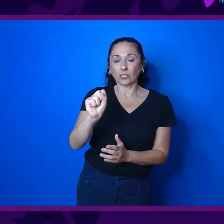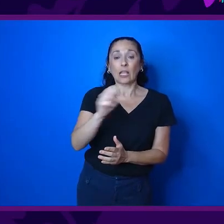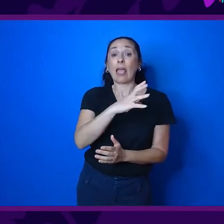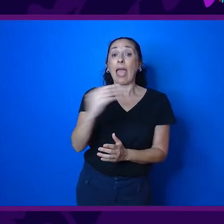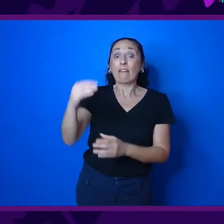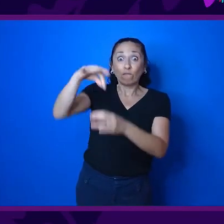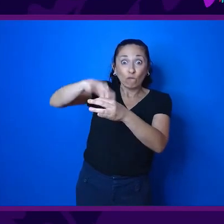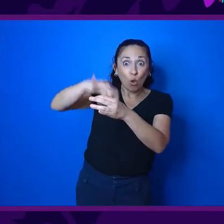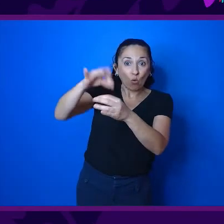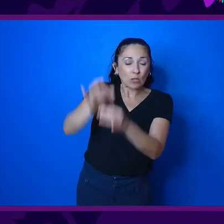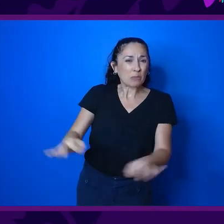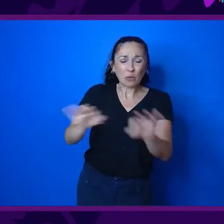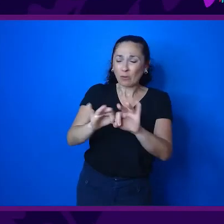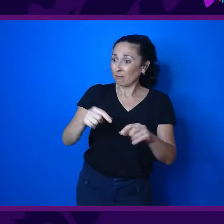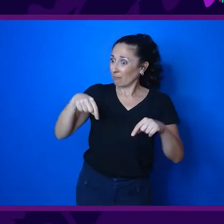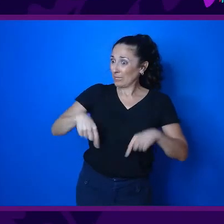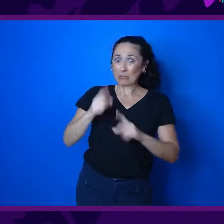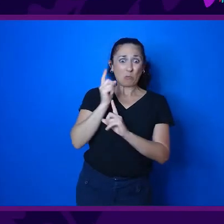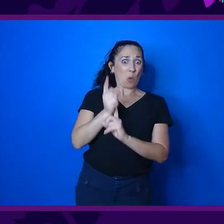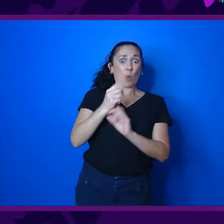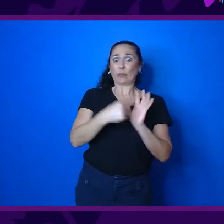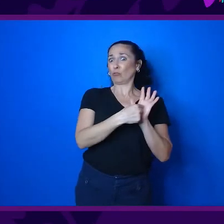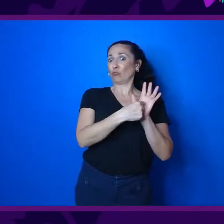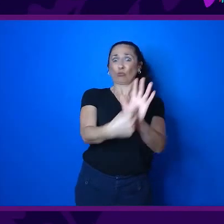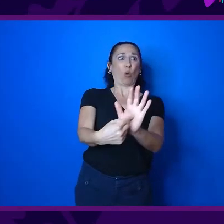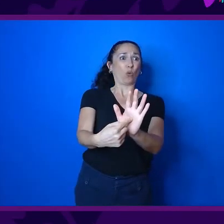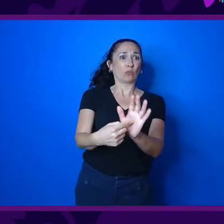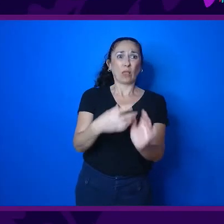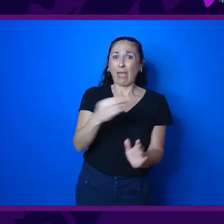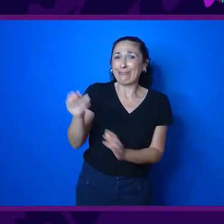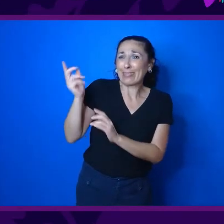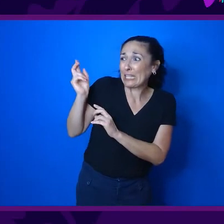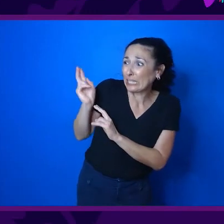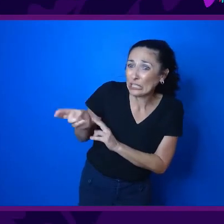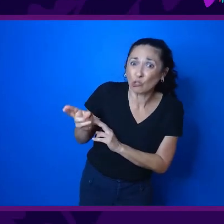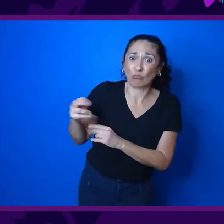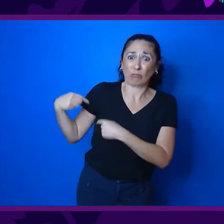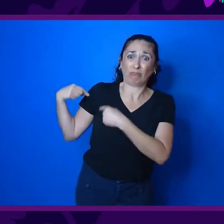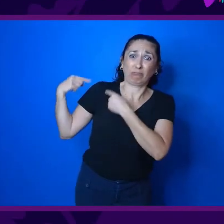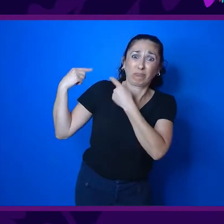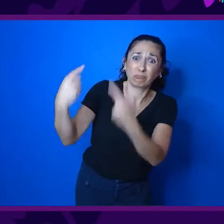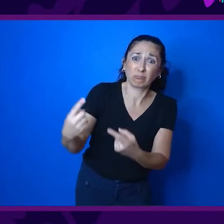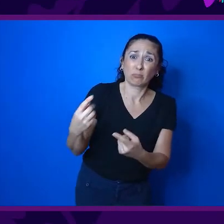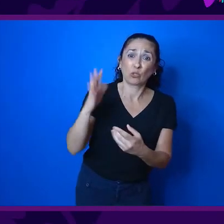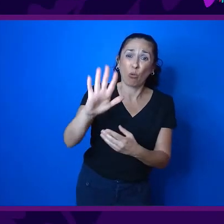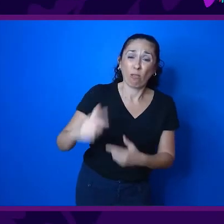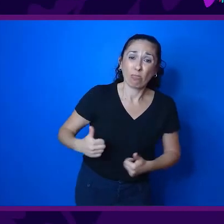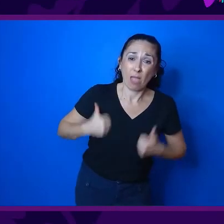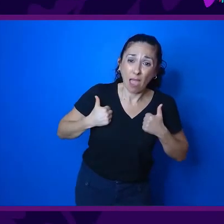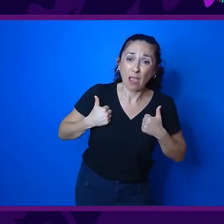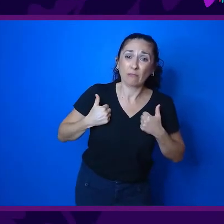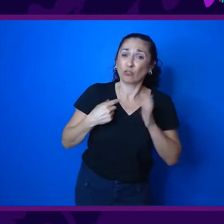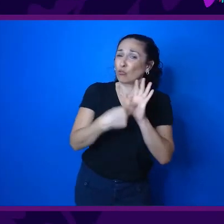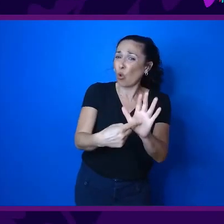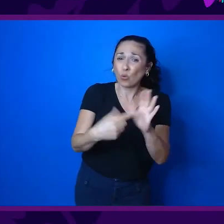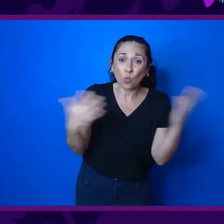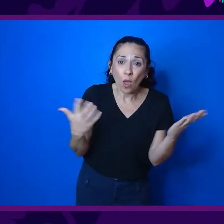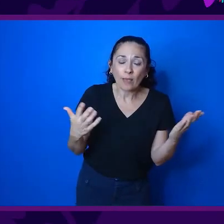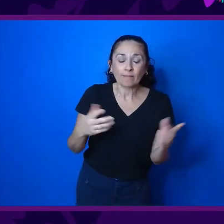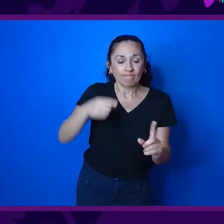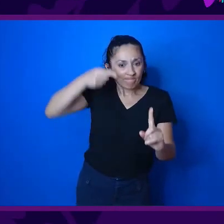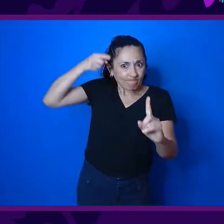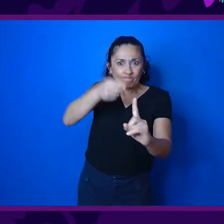anything, and the history and the things that you have done over all of these years have shown anything, is that we have to stay vigilant, we have to